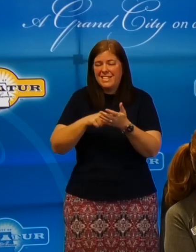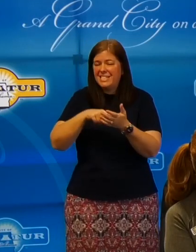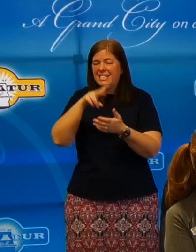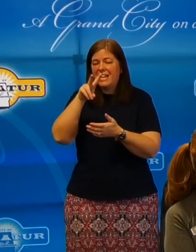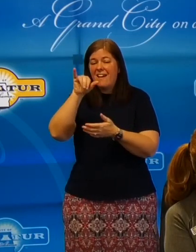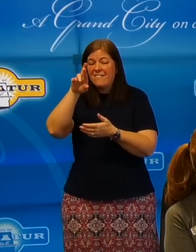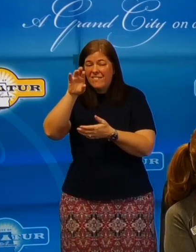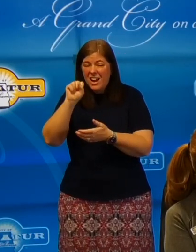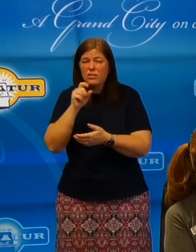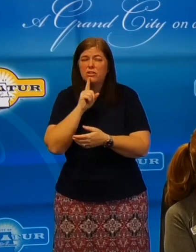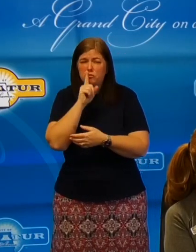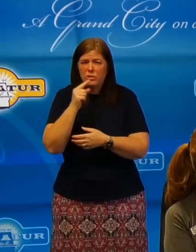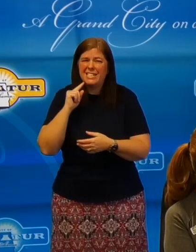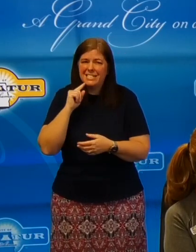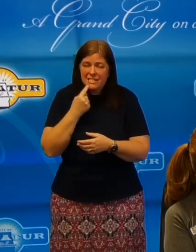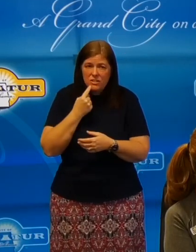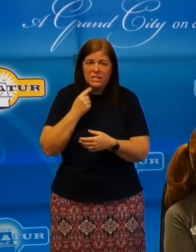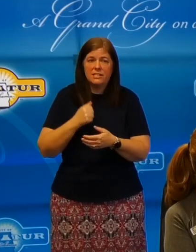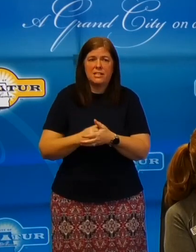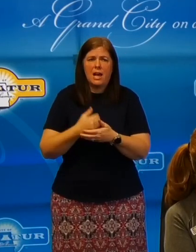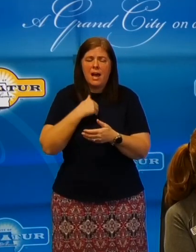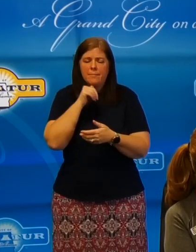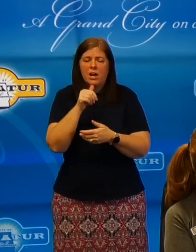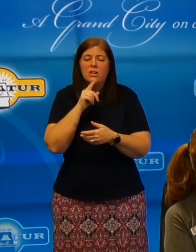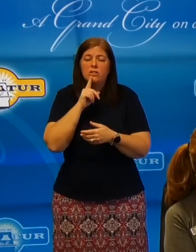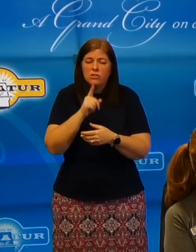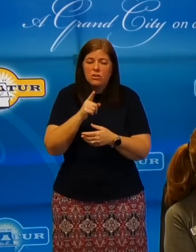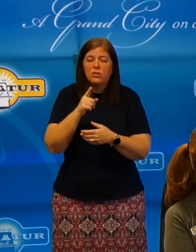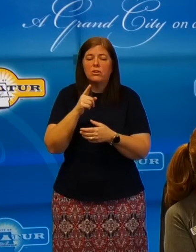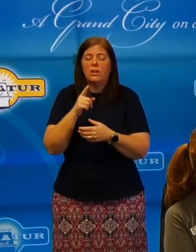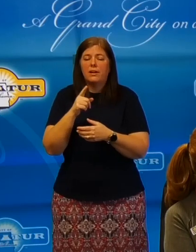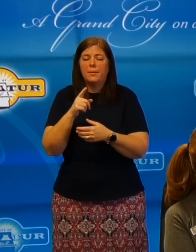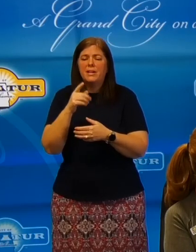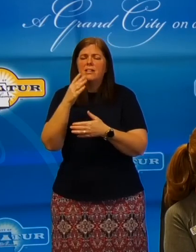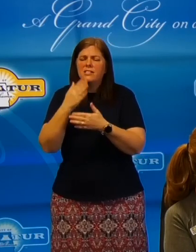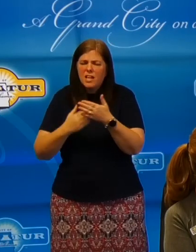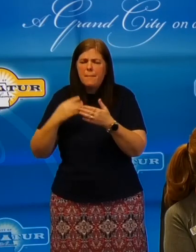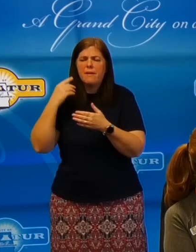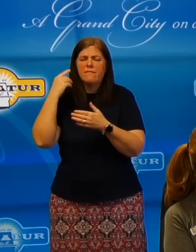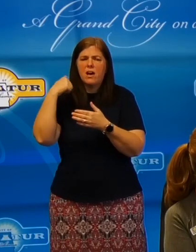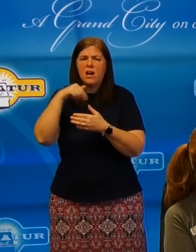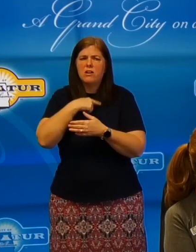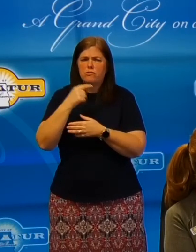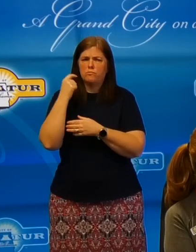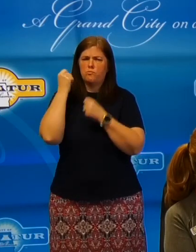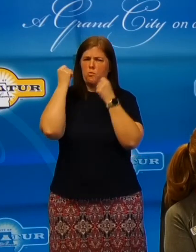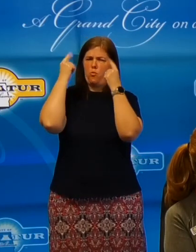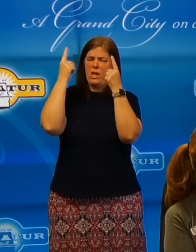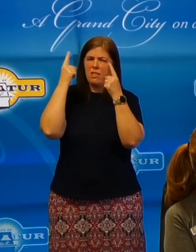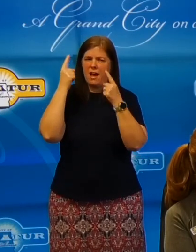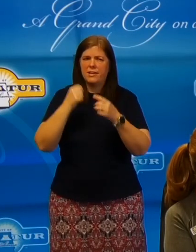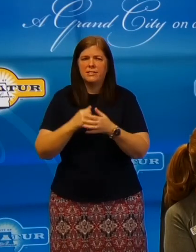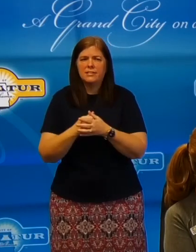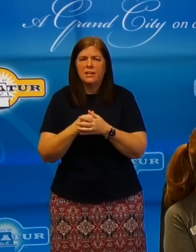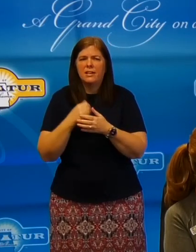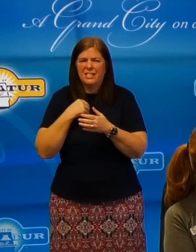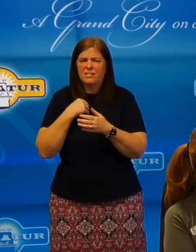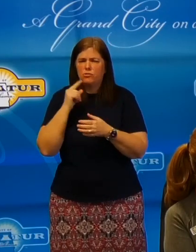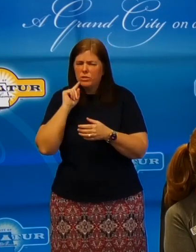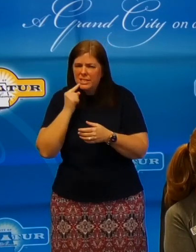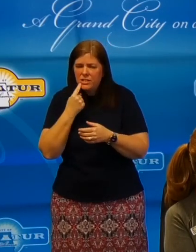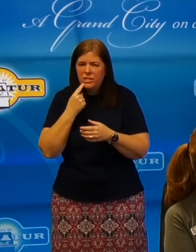well, it's just serious. I'm not sure that some of us realize the seriousness of it. And in fact, I've done a little studying on it. And